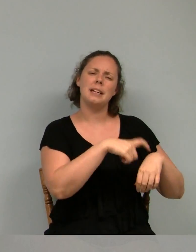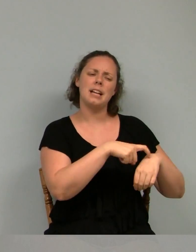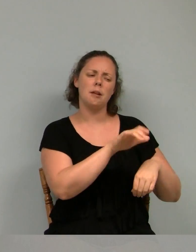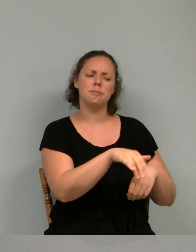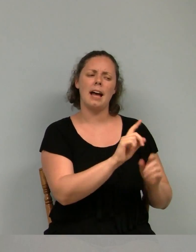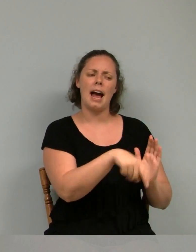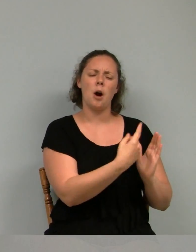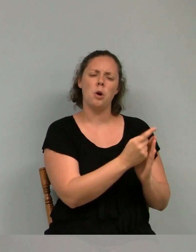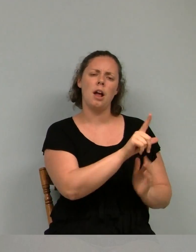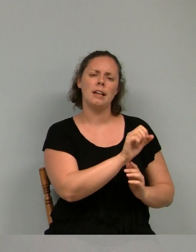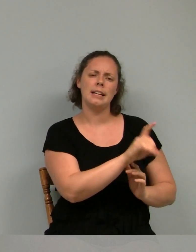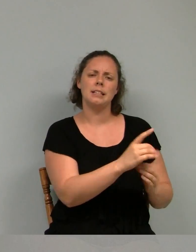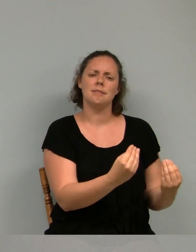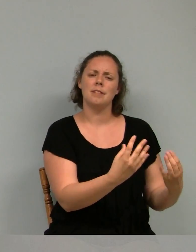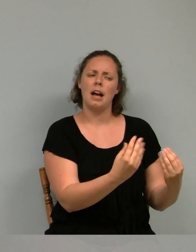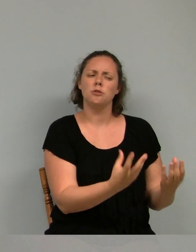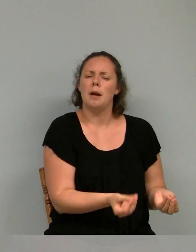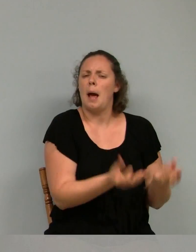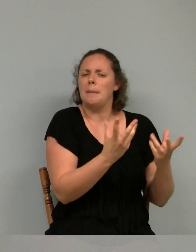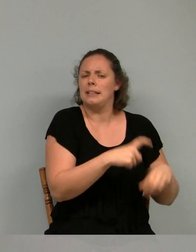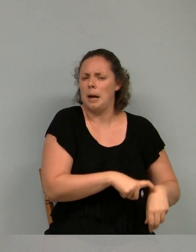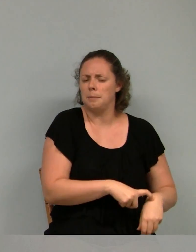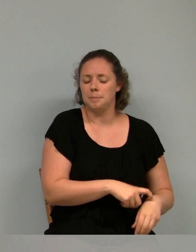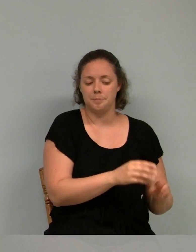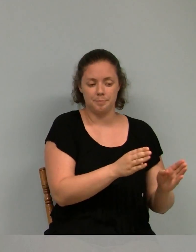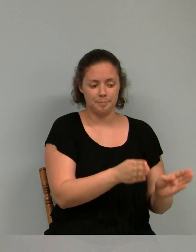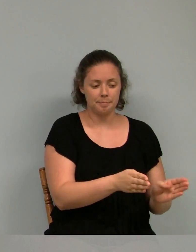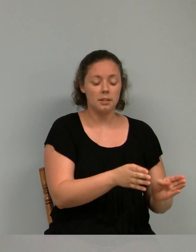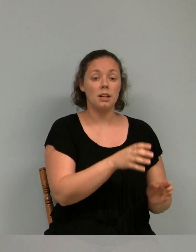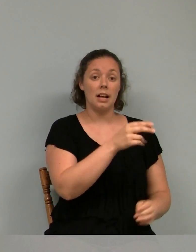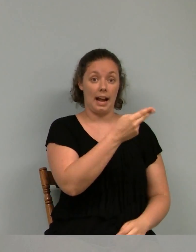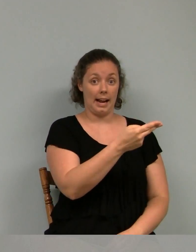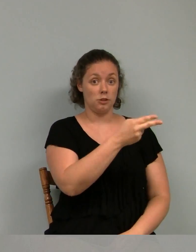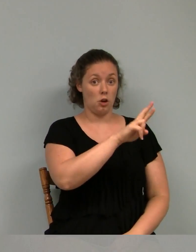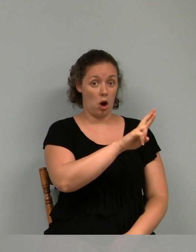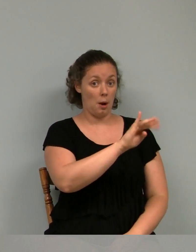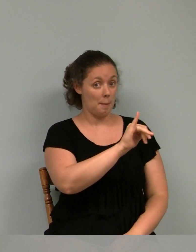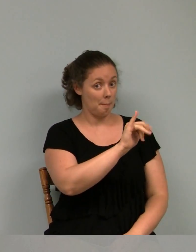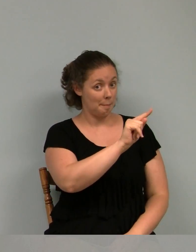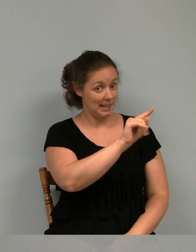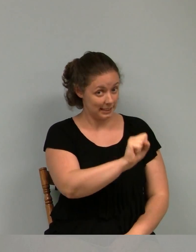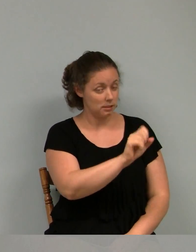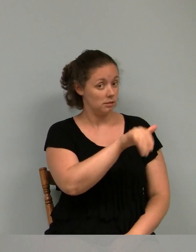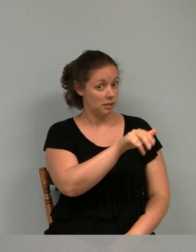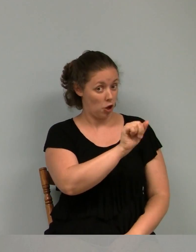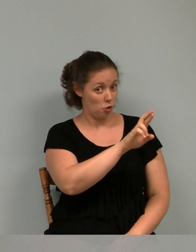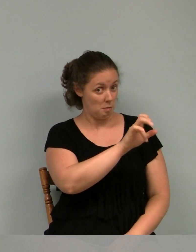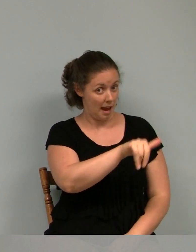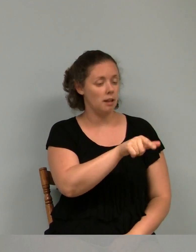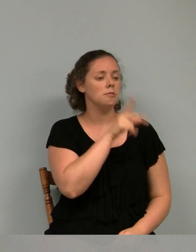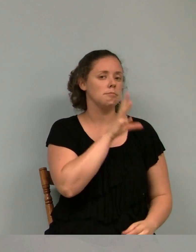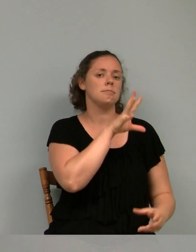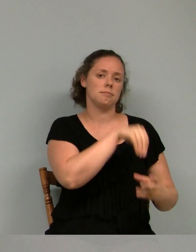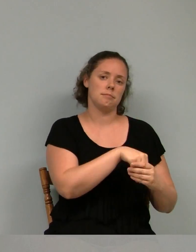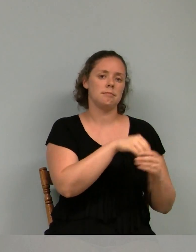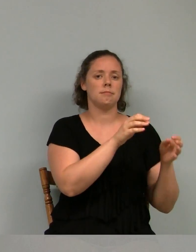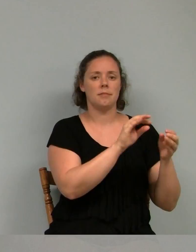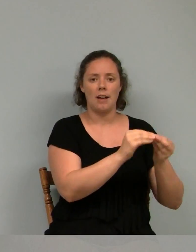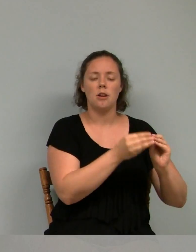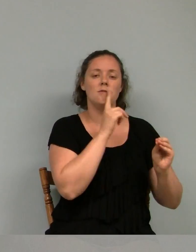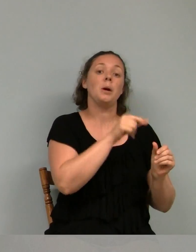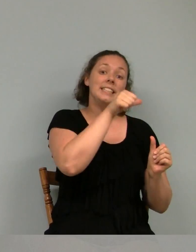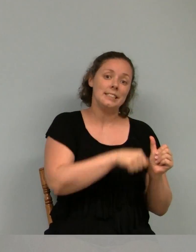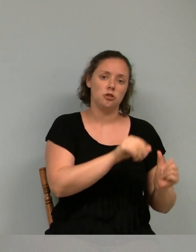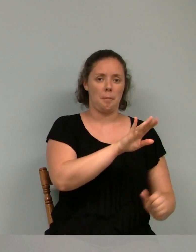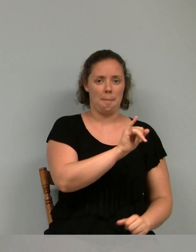LEDs flash. The HR bits array contains values for each of the